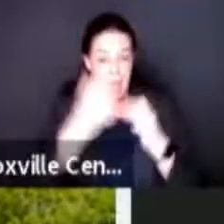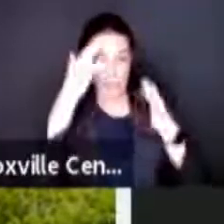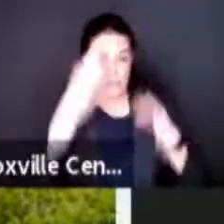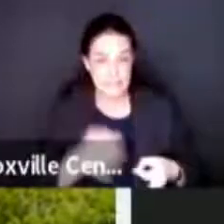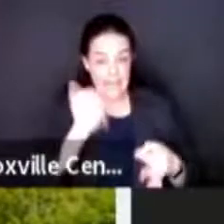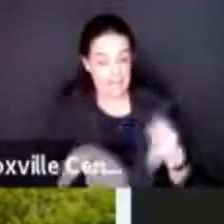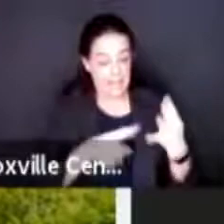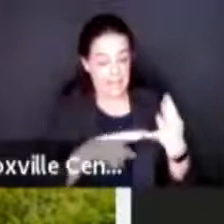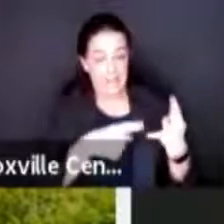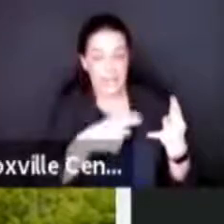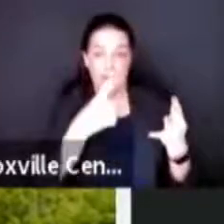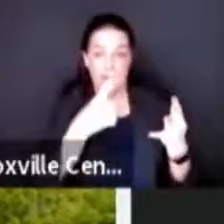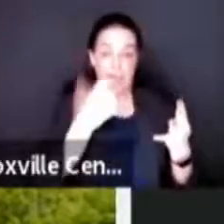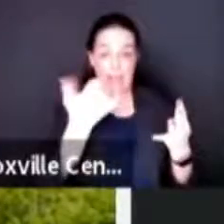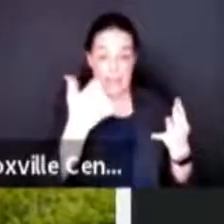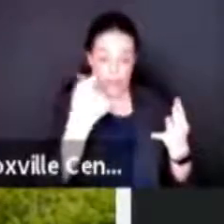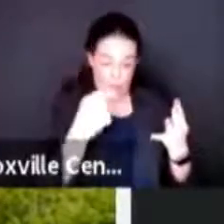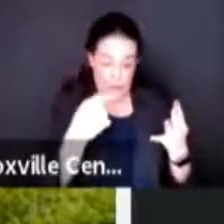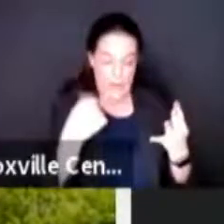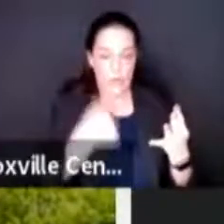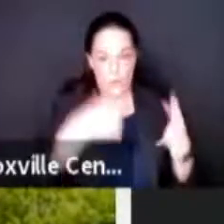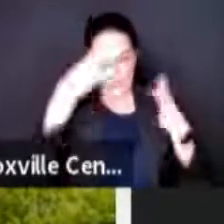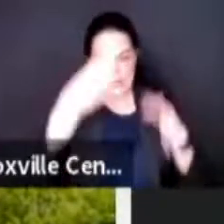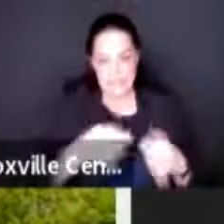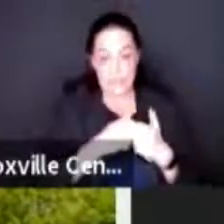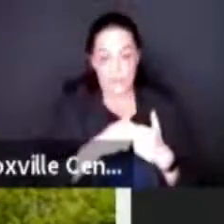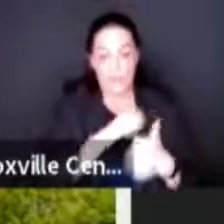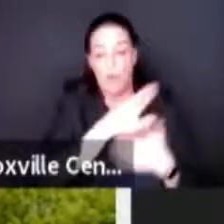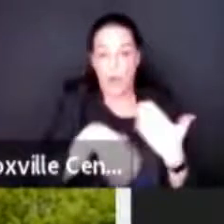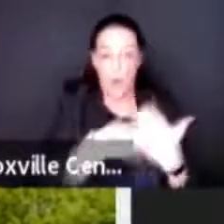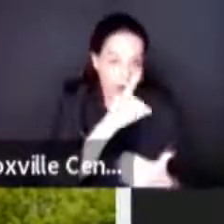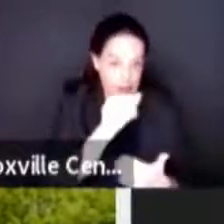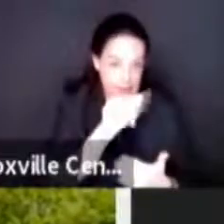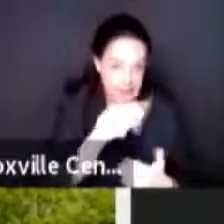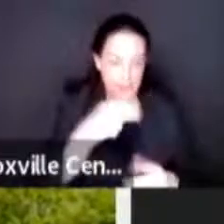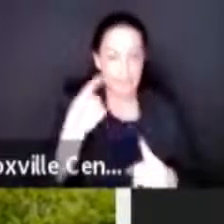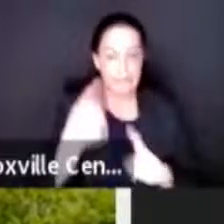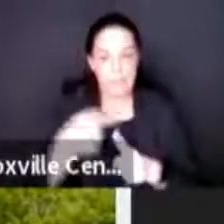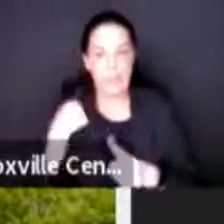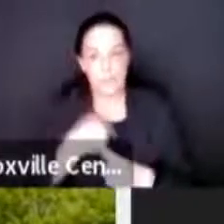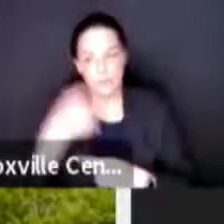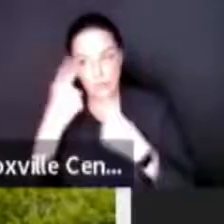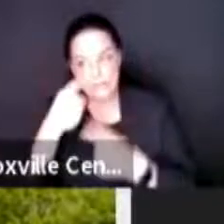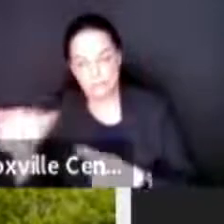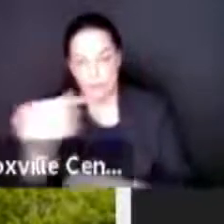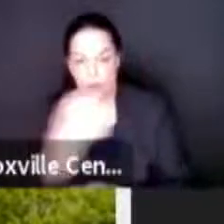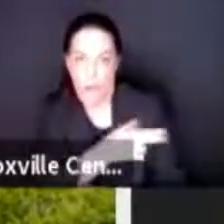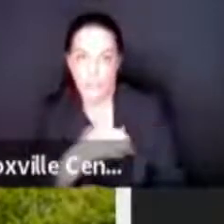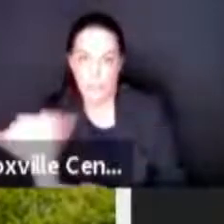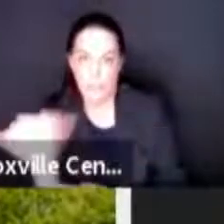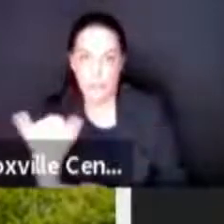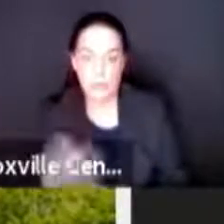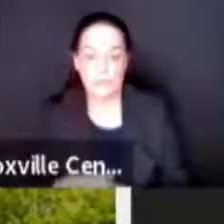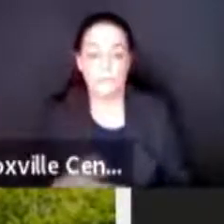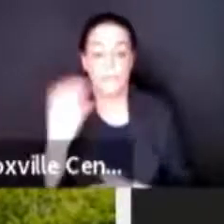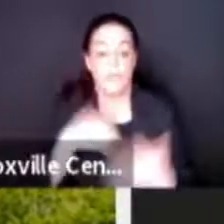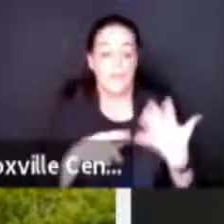are made in concert with our hospital partners, as well as taking all of the data into consideration. Our fifth